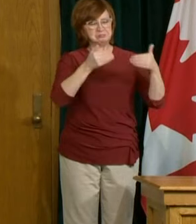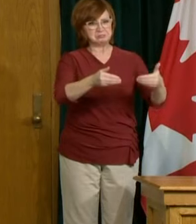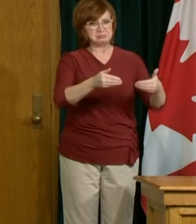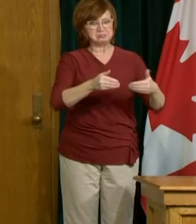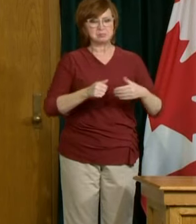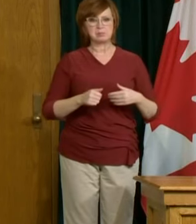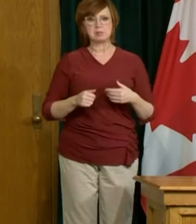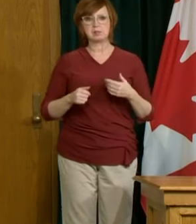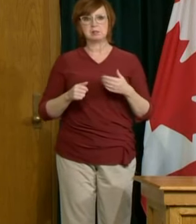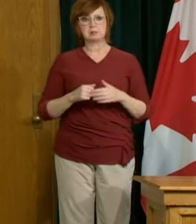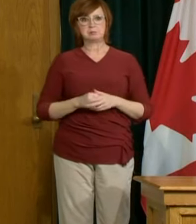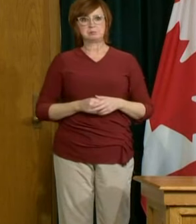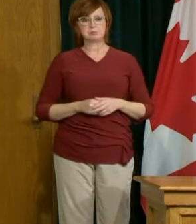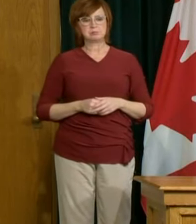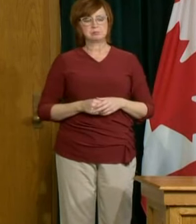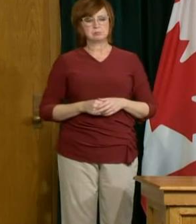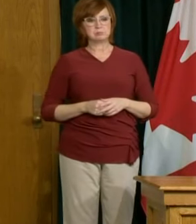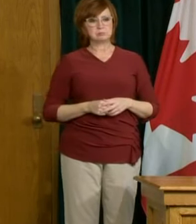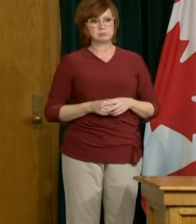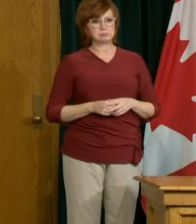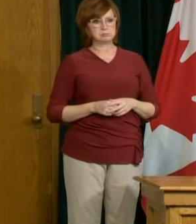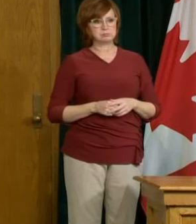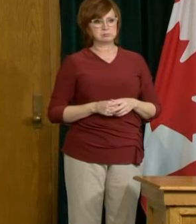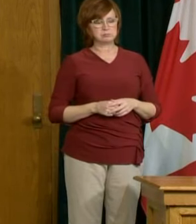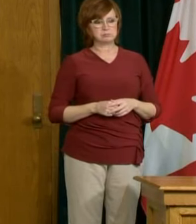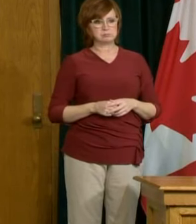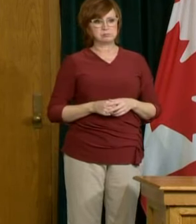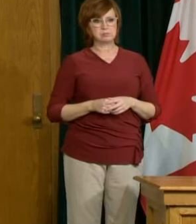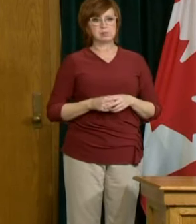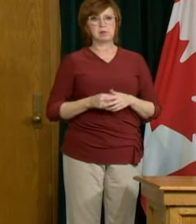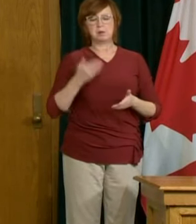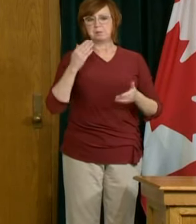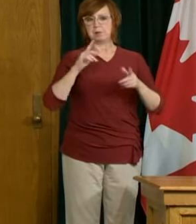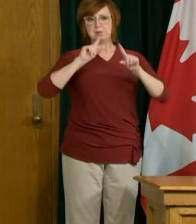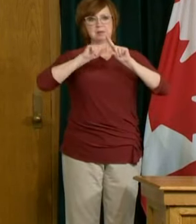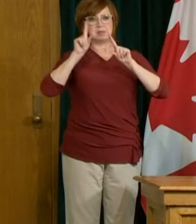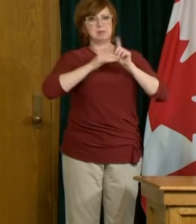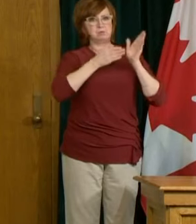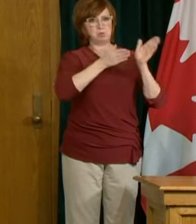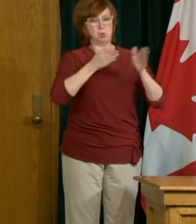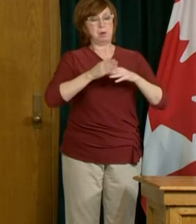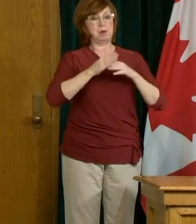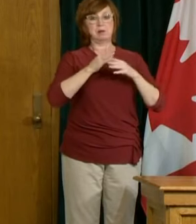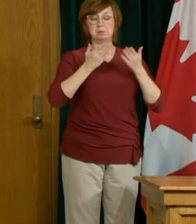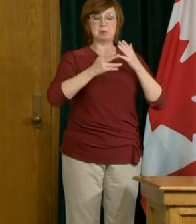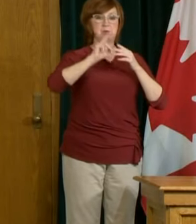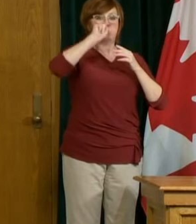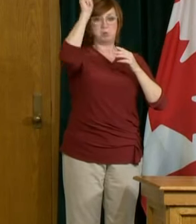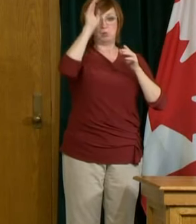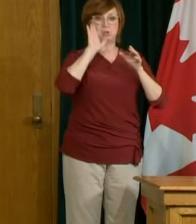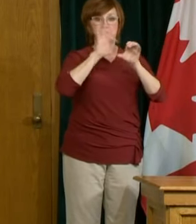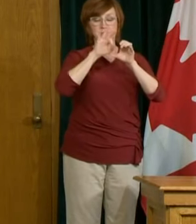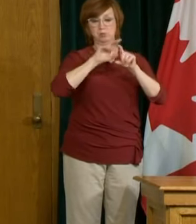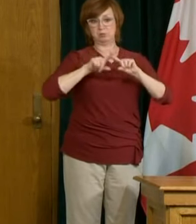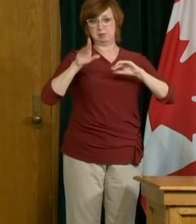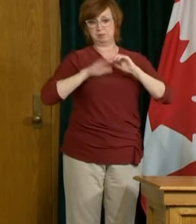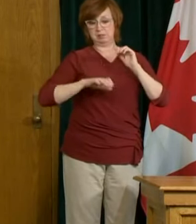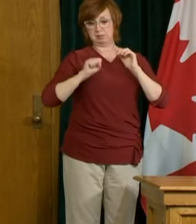situation, either provincially or in specific parts of the province. We'll take our next question from the phone line.